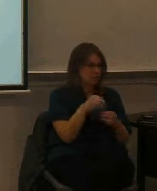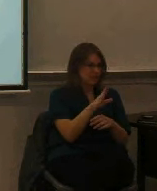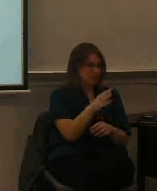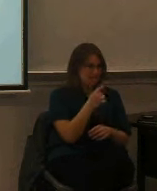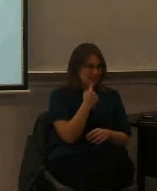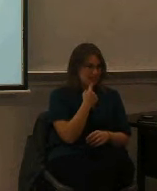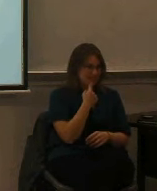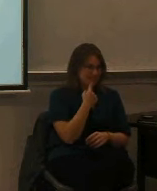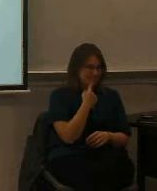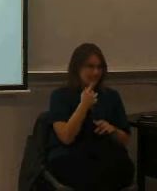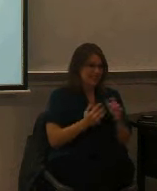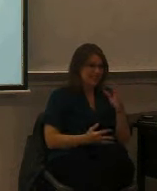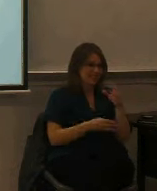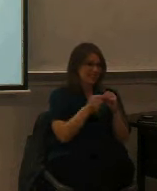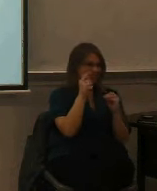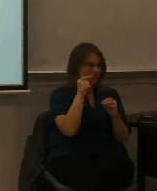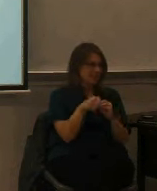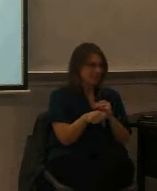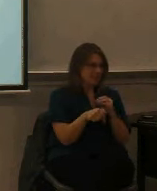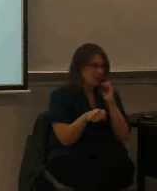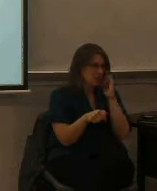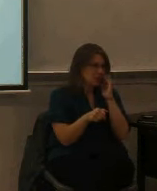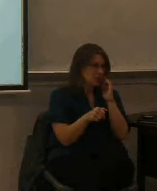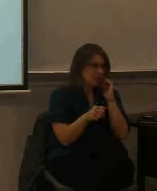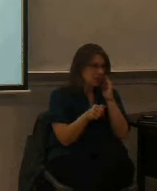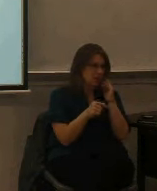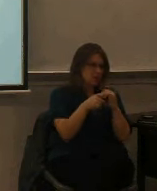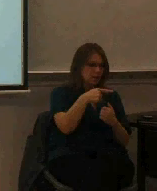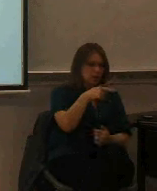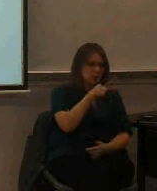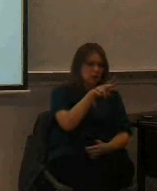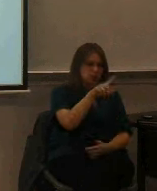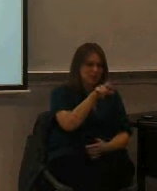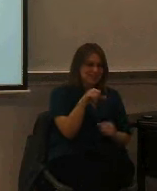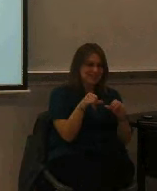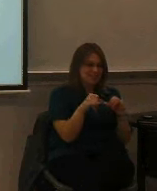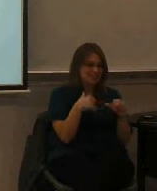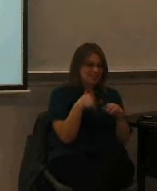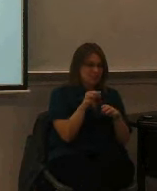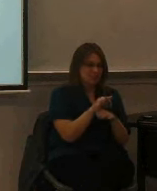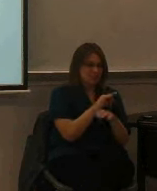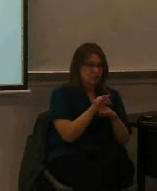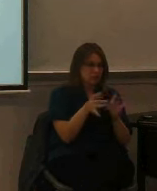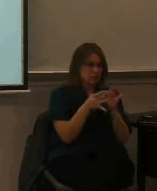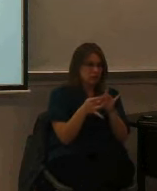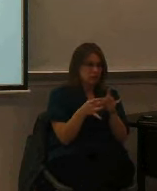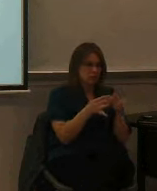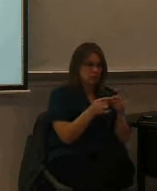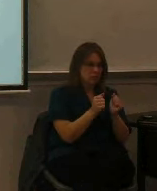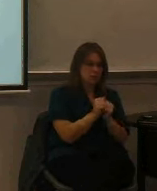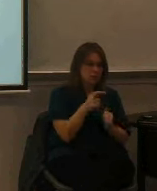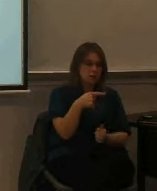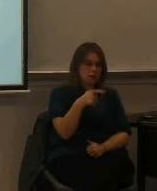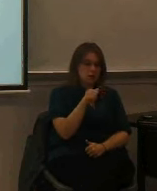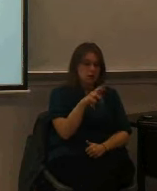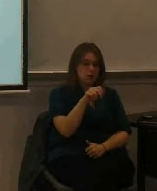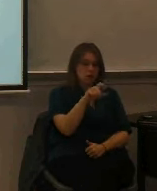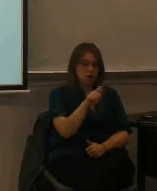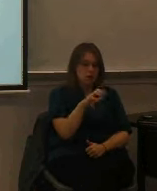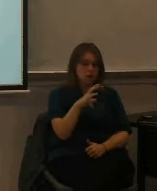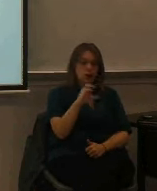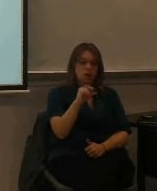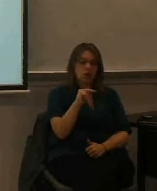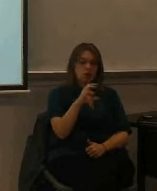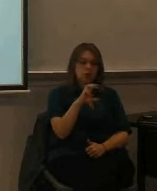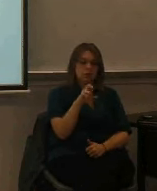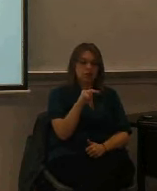In addition to this particle size, there is a functional relationship between particle concentration and the rate that